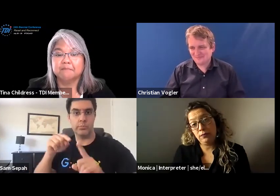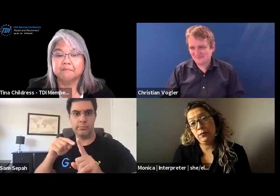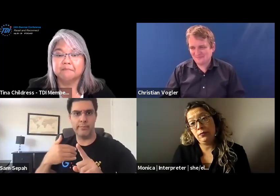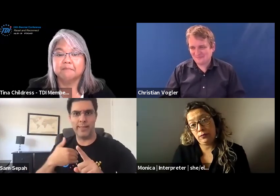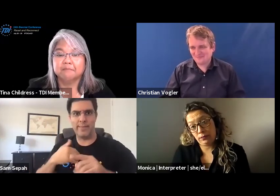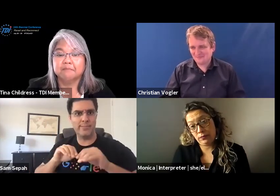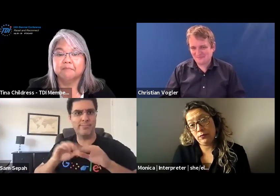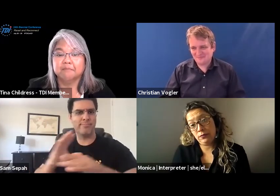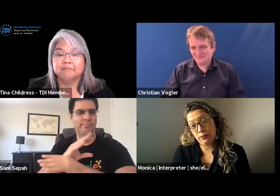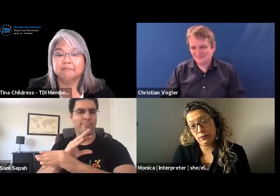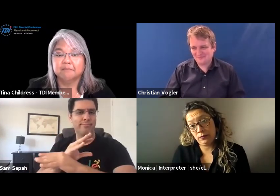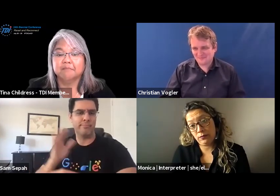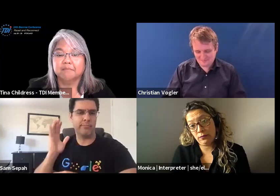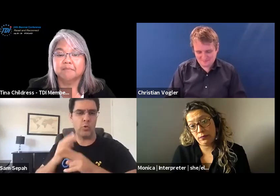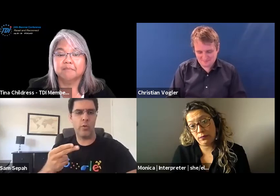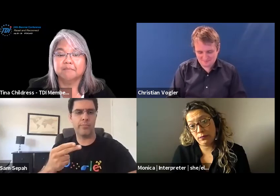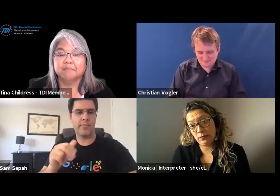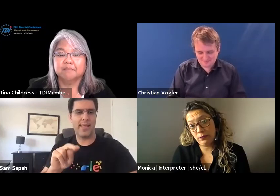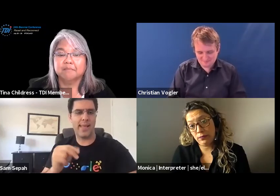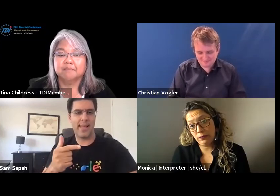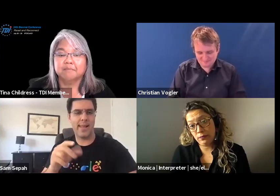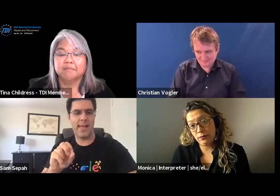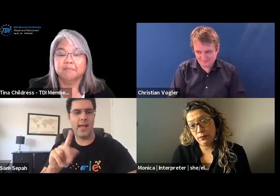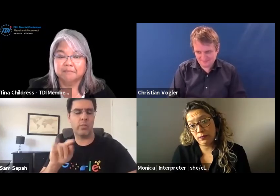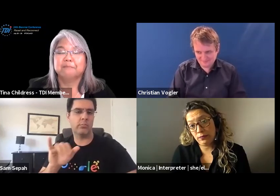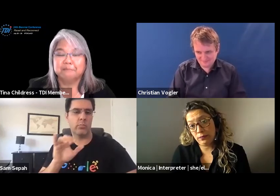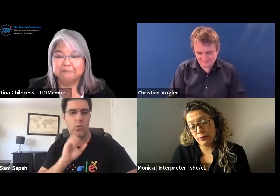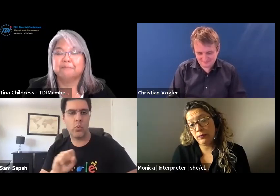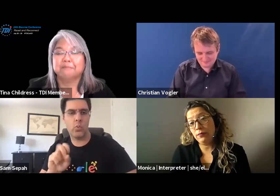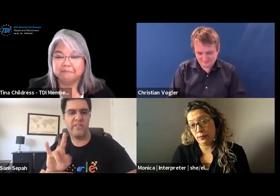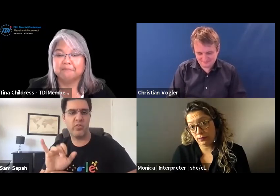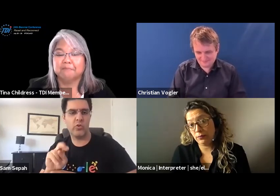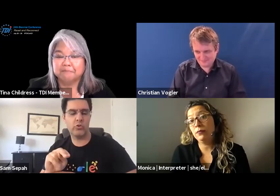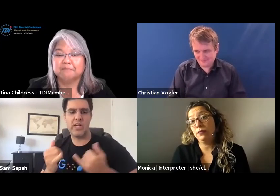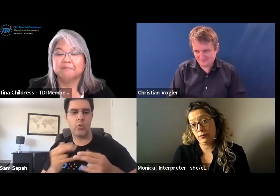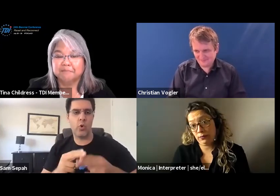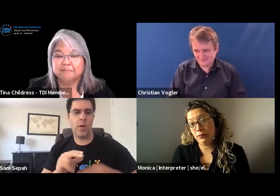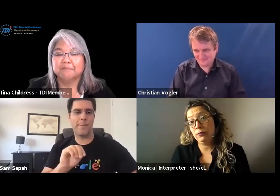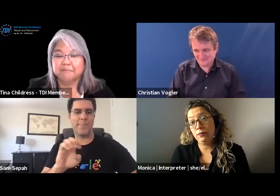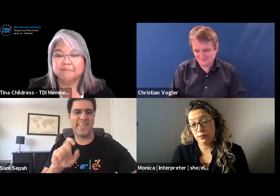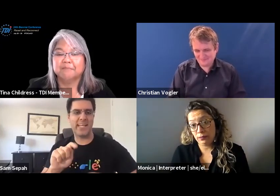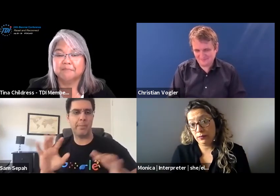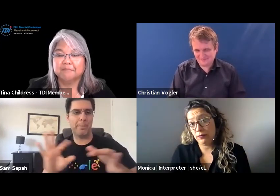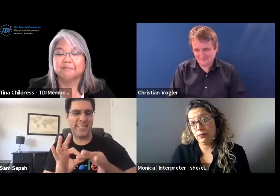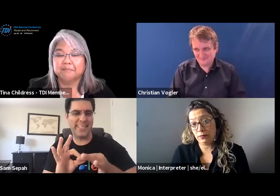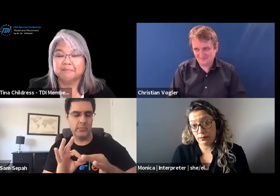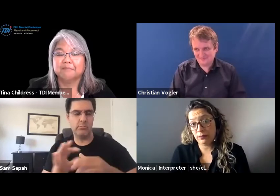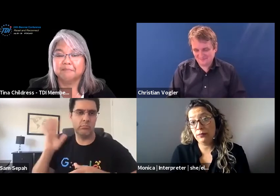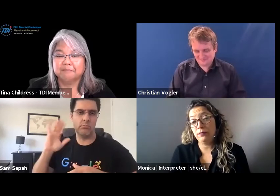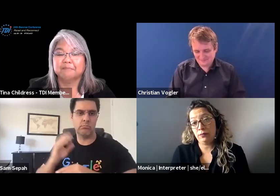ago, Google had come out with this video called Hangout. It was an old version. Now it's called